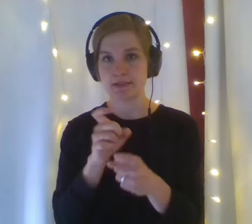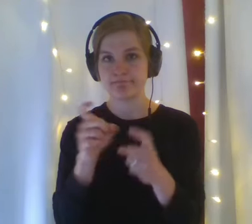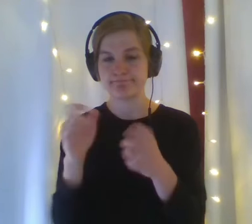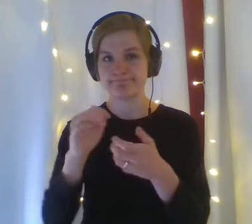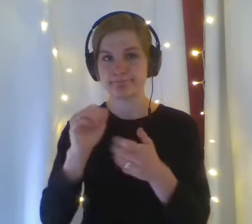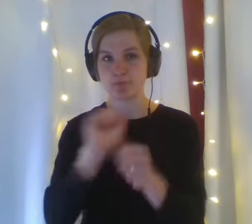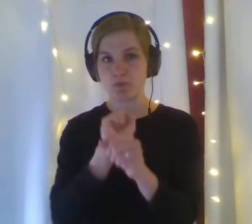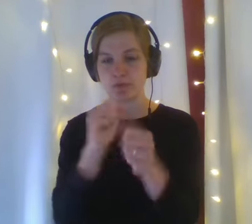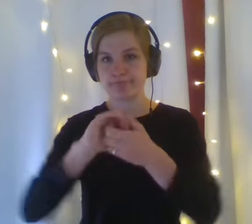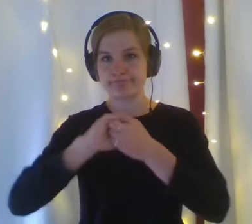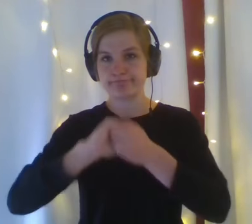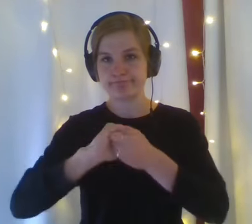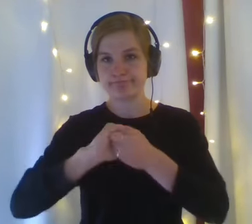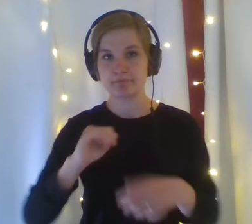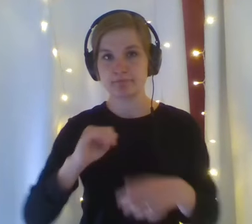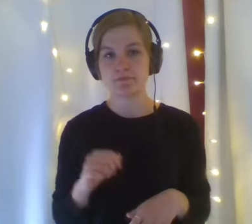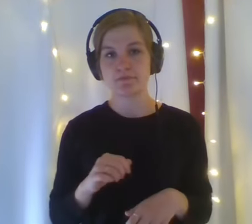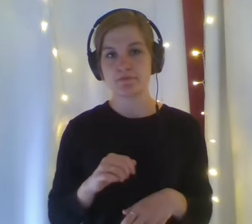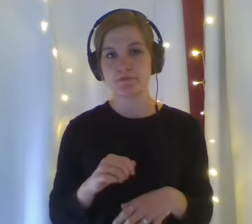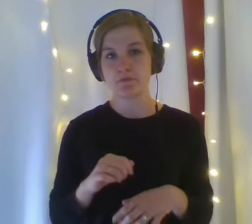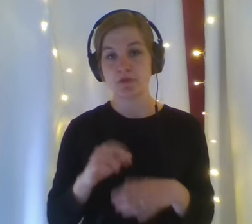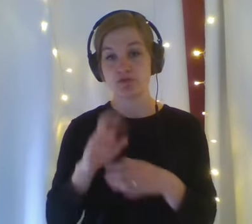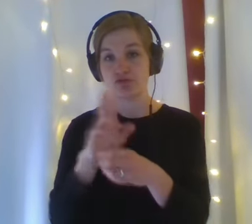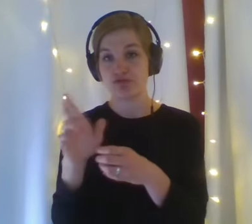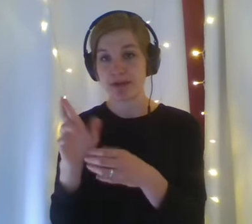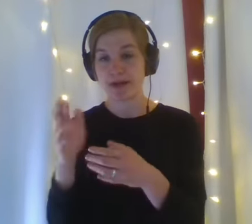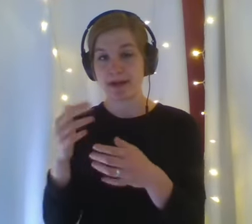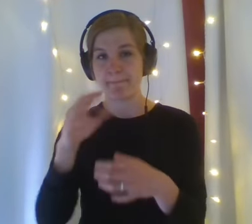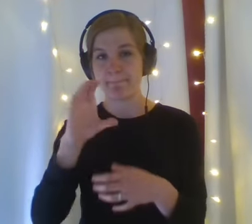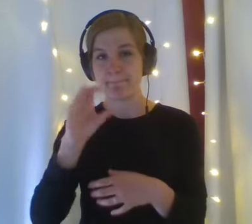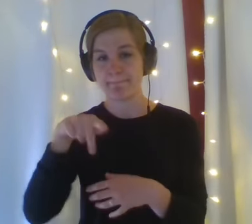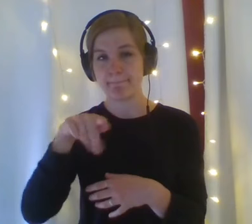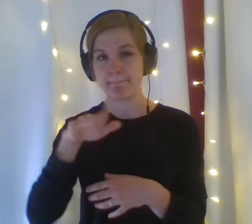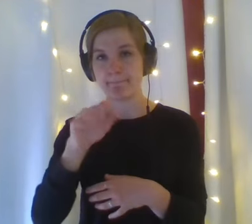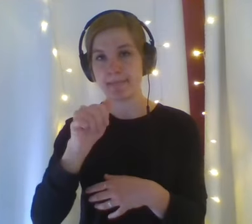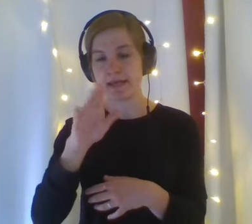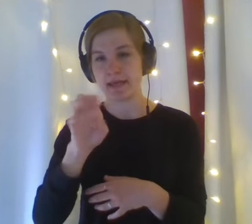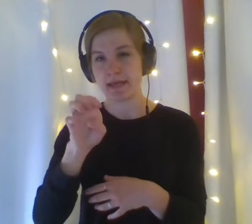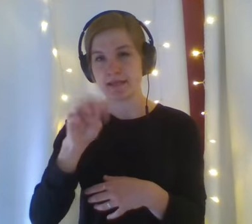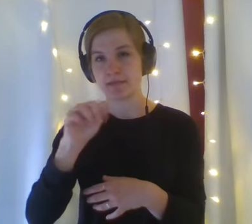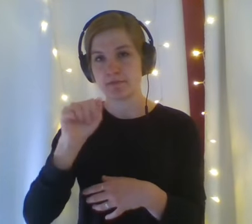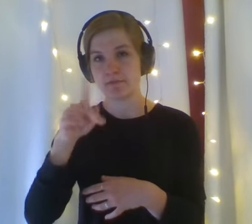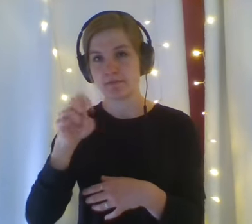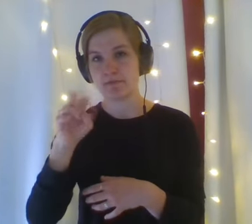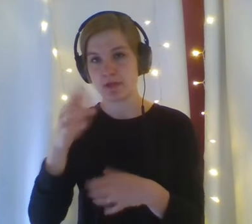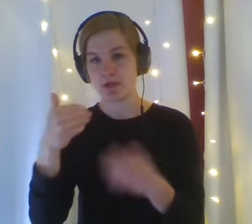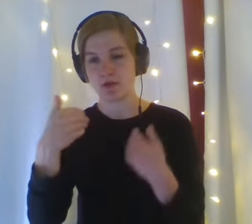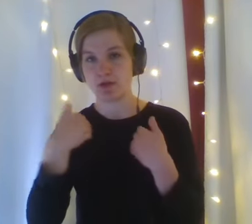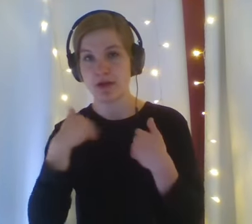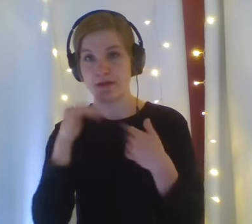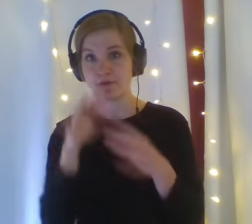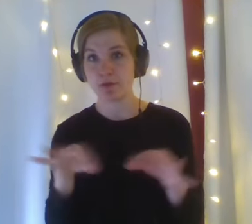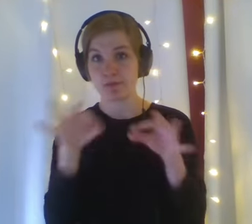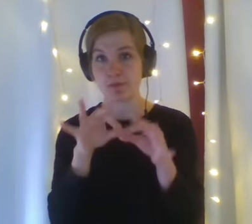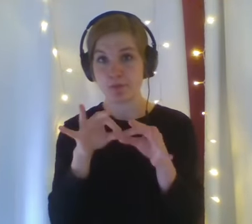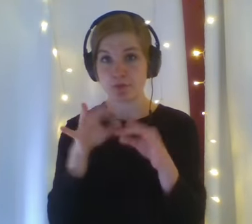small region called the pacemaker that's located to the right side of your heart. The pacemaker is going to be important because although the heart can operate by